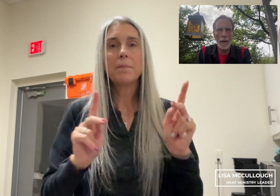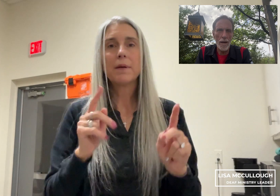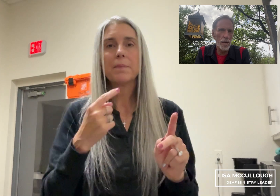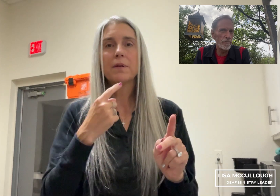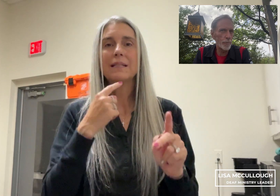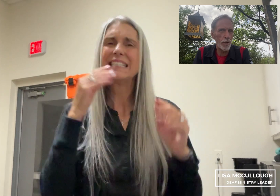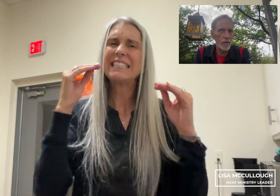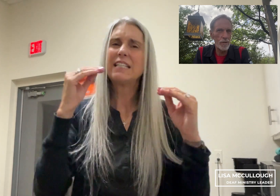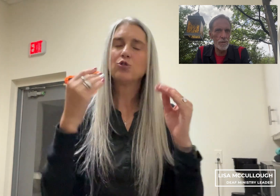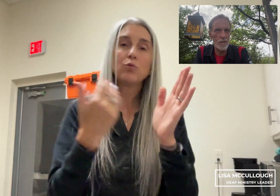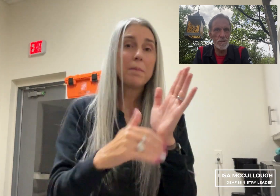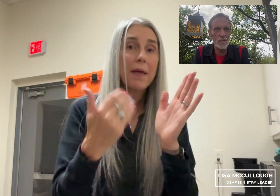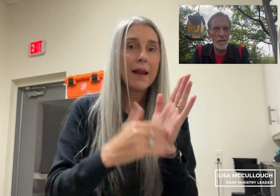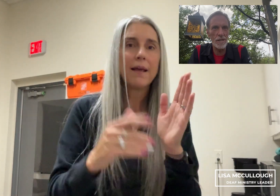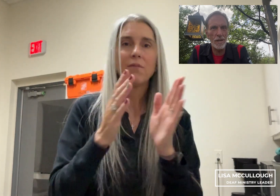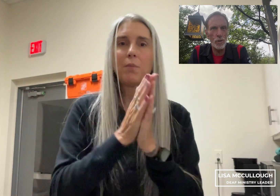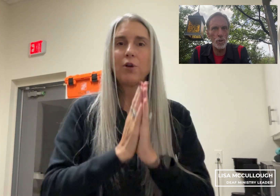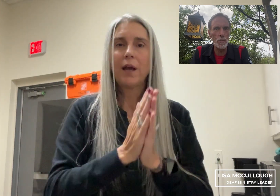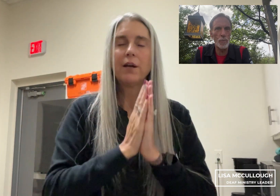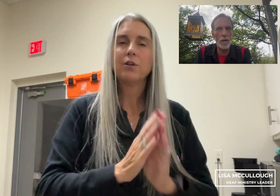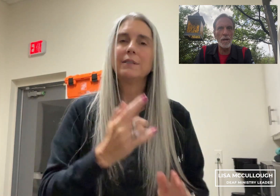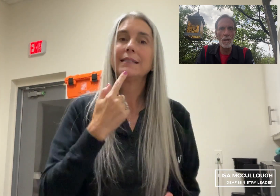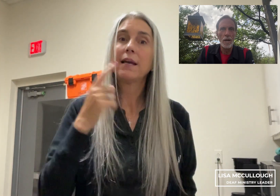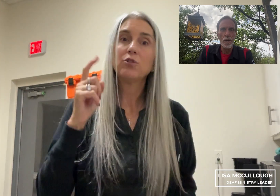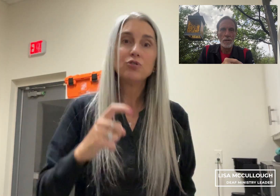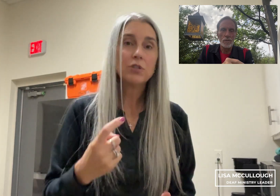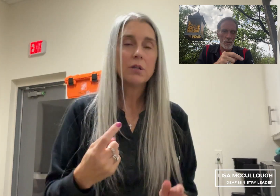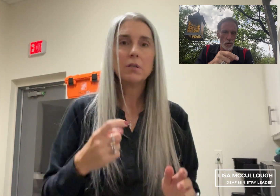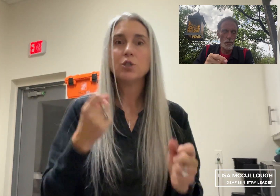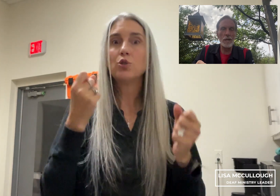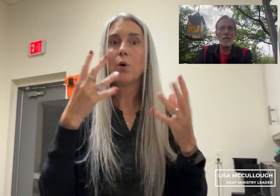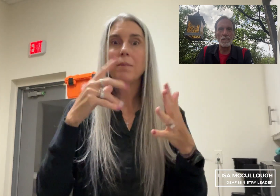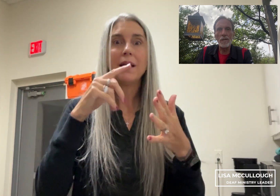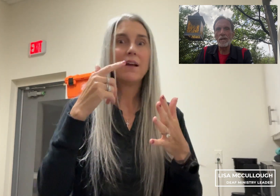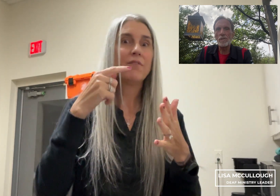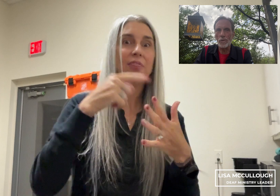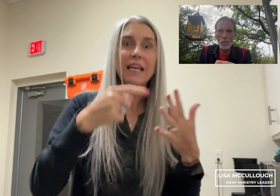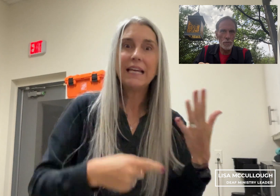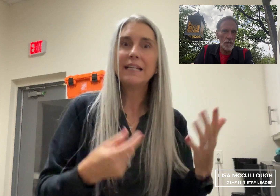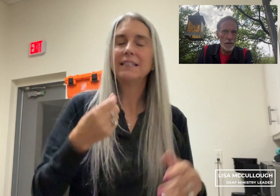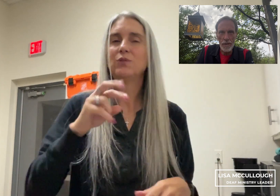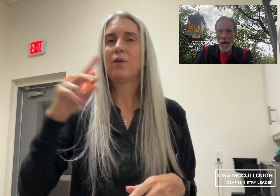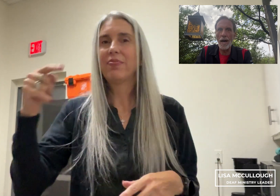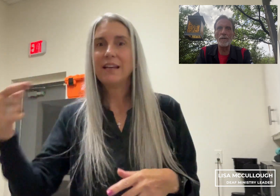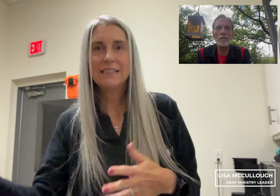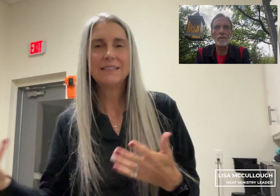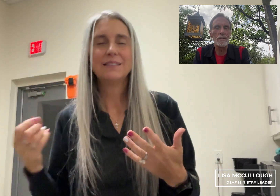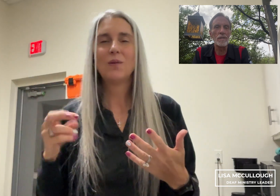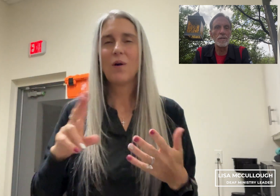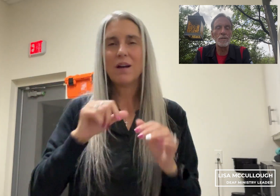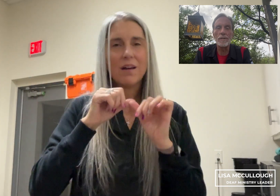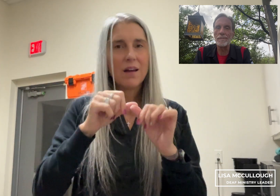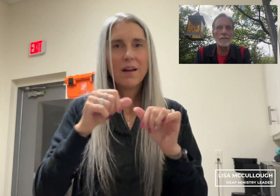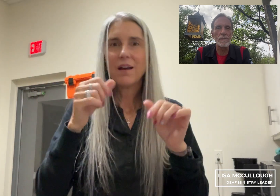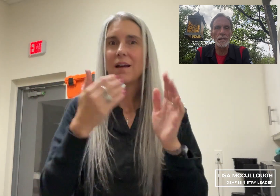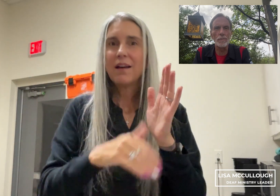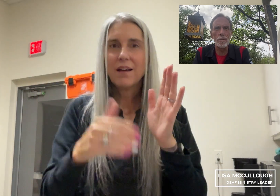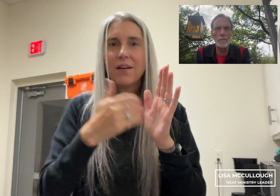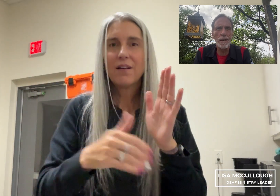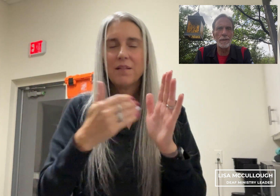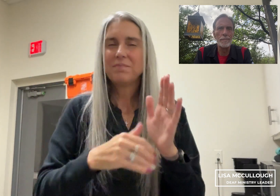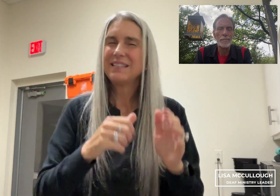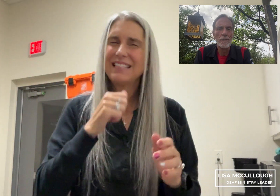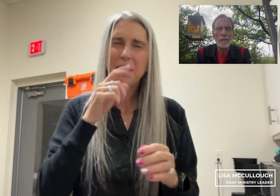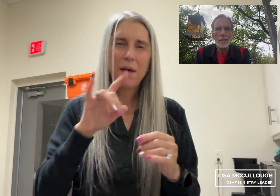teach repetitive prayers and say that you should pray so many of these or so many of that or continue to do. That's not